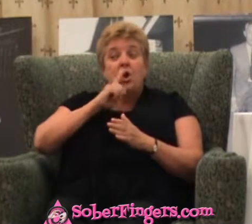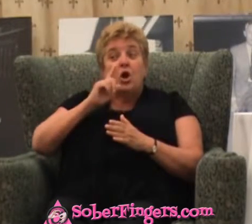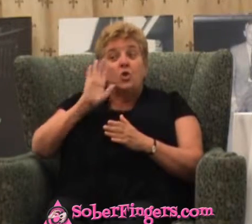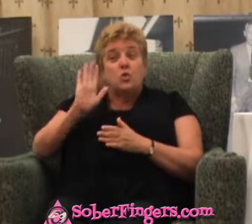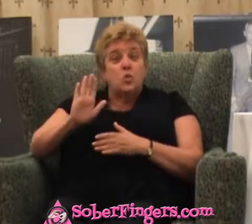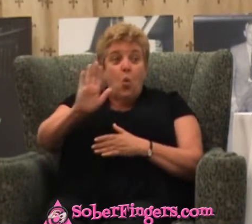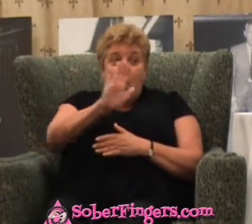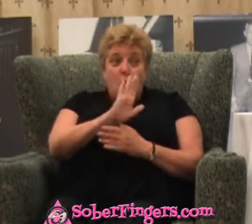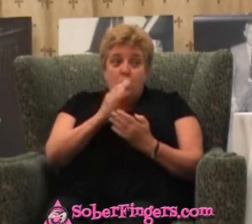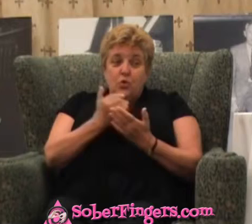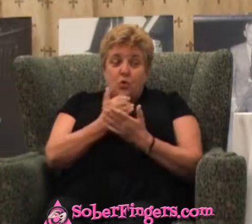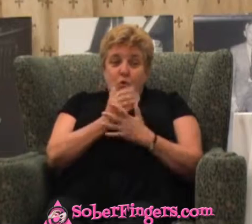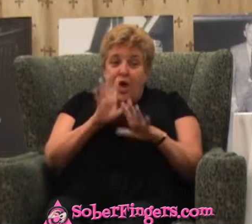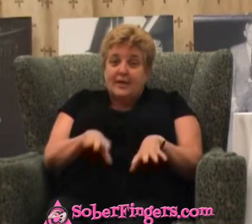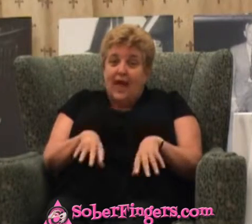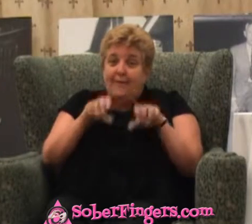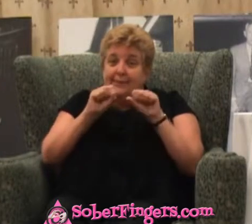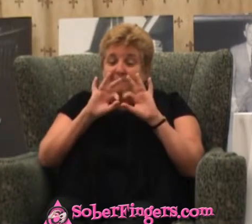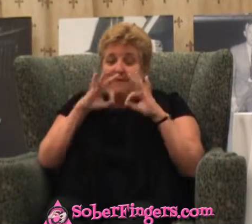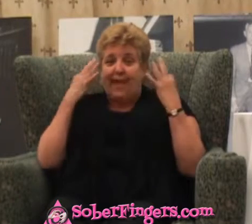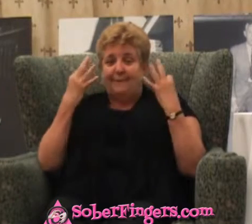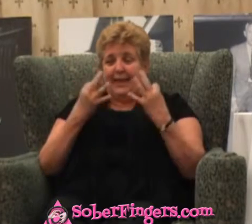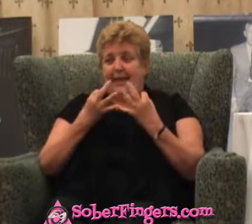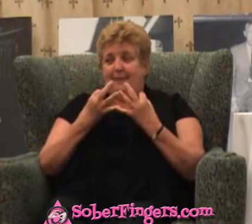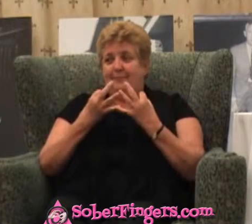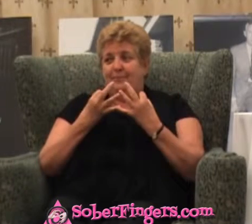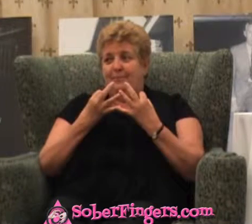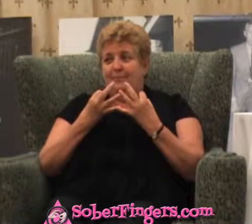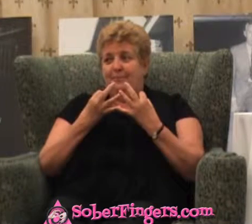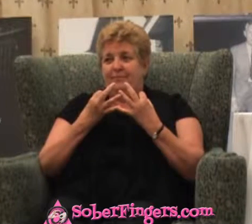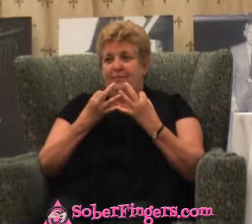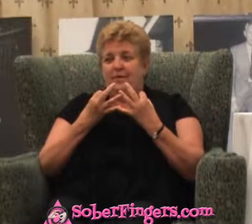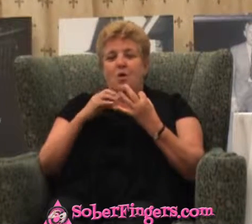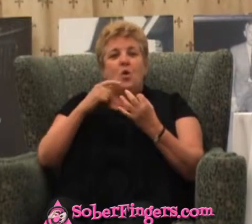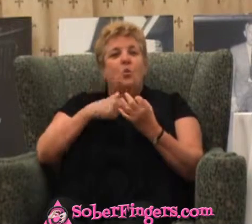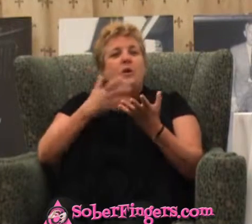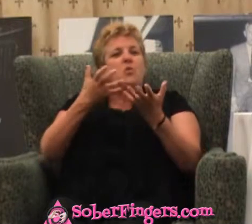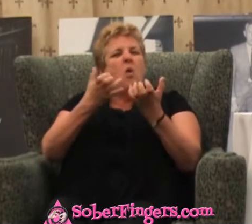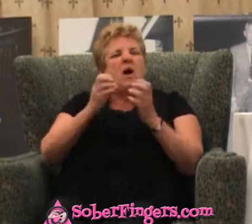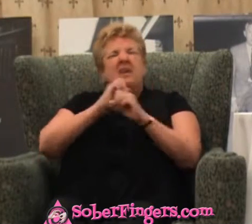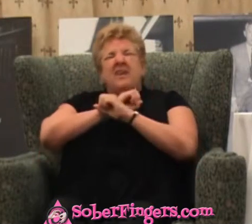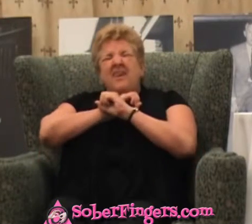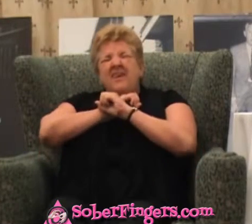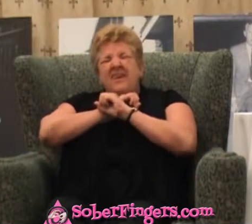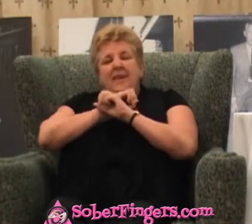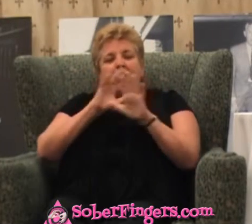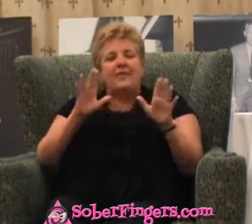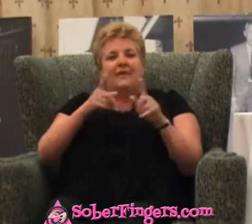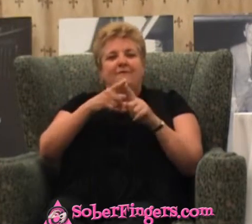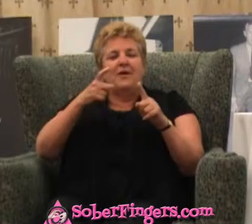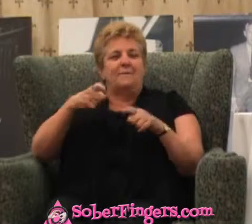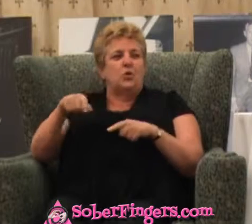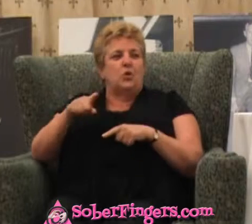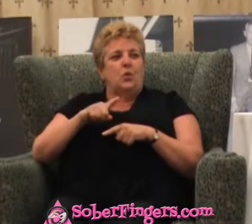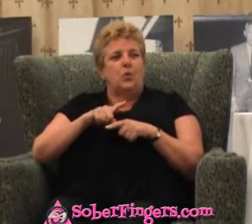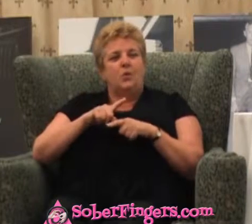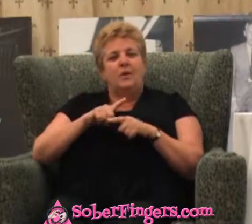family. We want absolutely nothing from you, but put our arms around